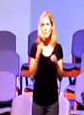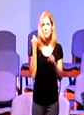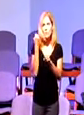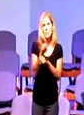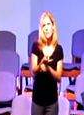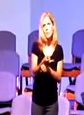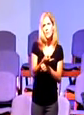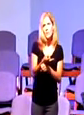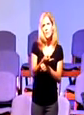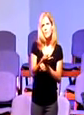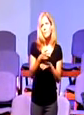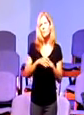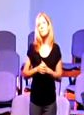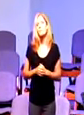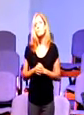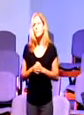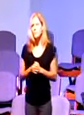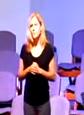sometimes you lose some.